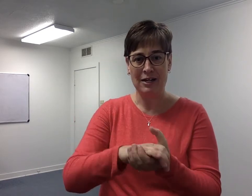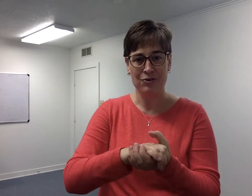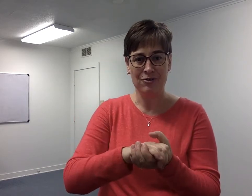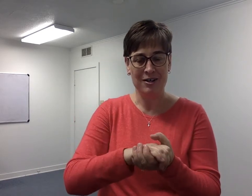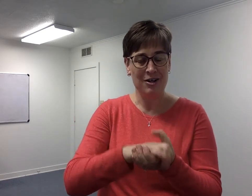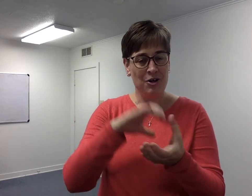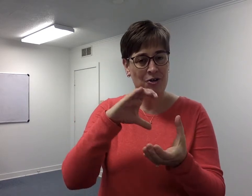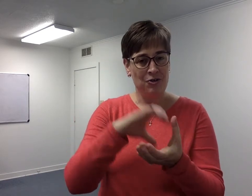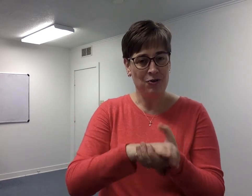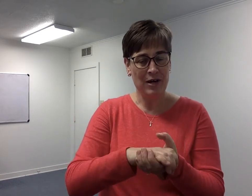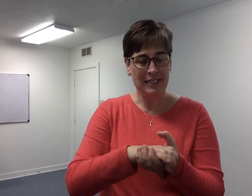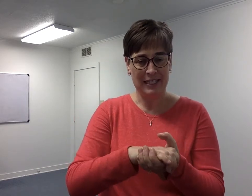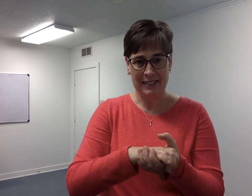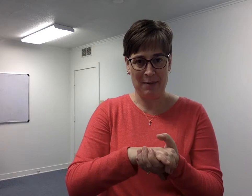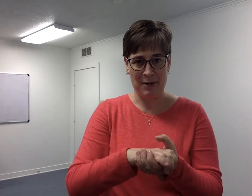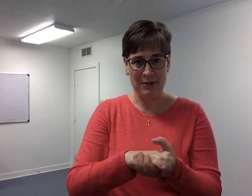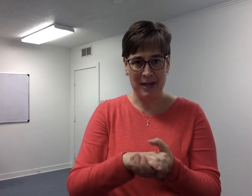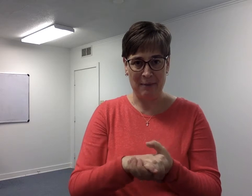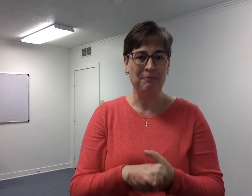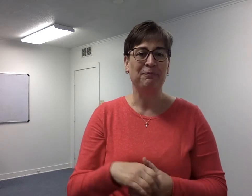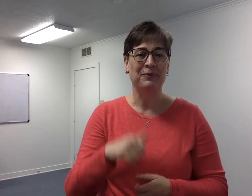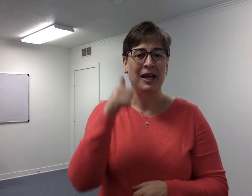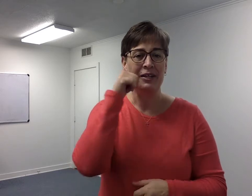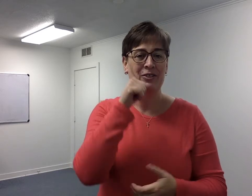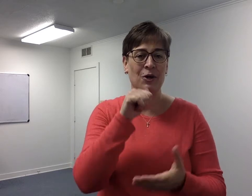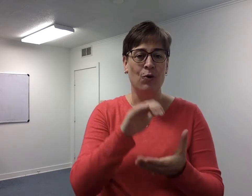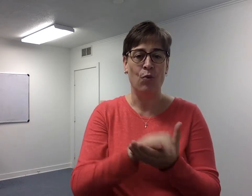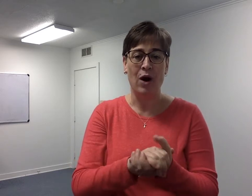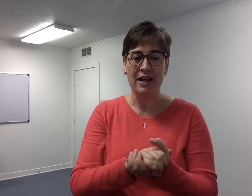Right-hander, your right C is going to be on top. Okay, so wife.